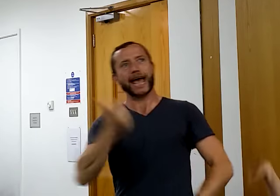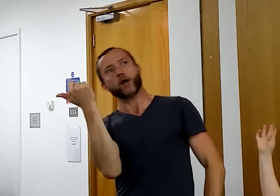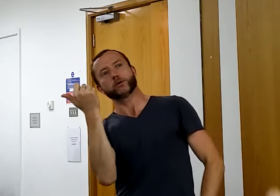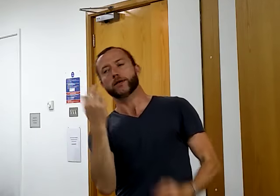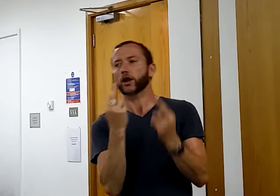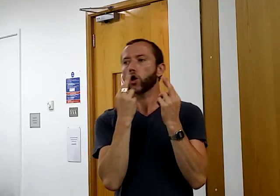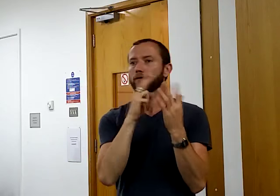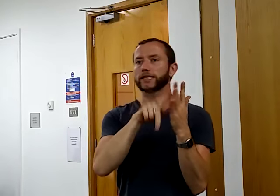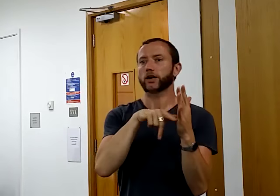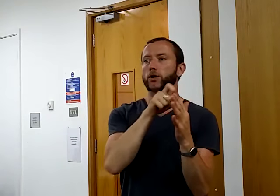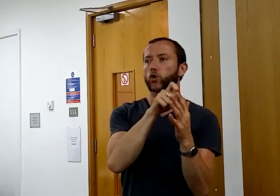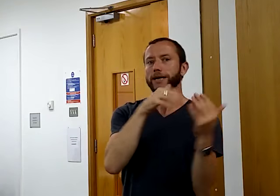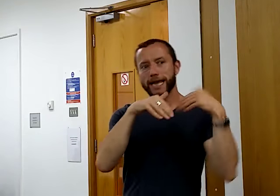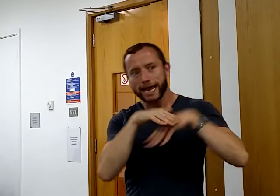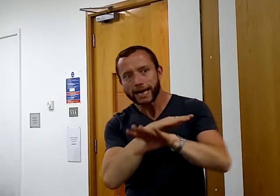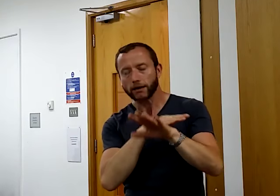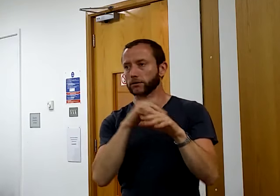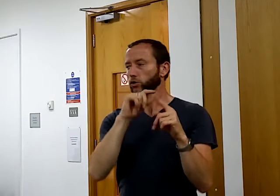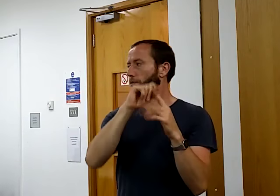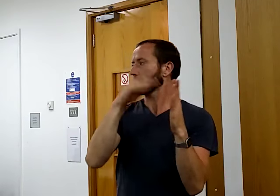and hopefully Corbyn in.